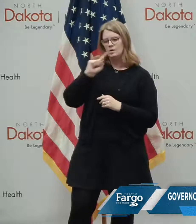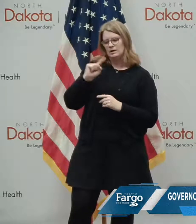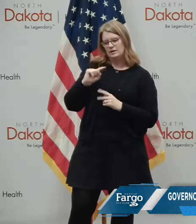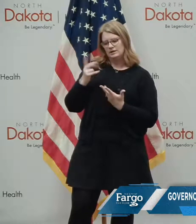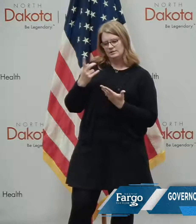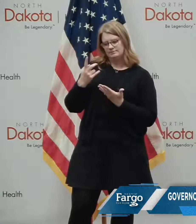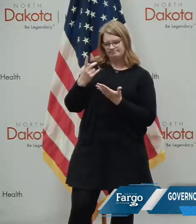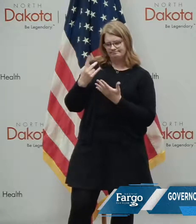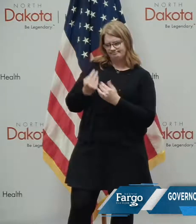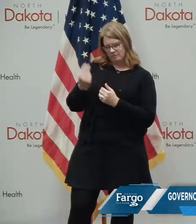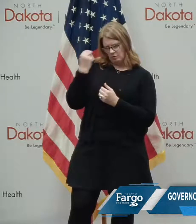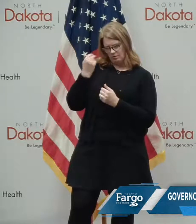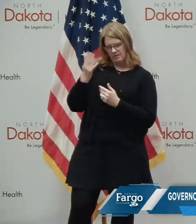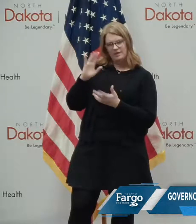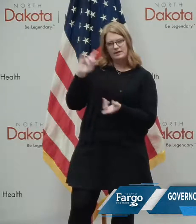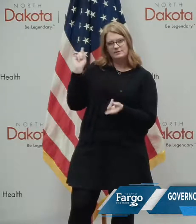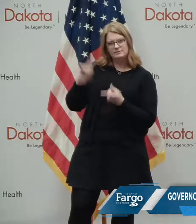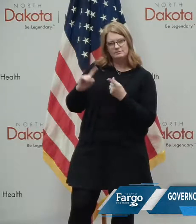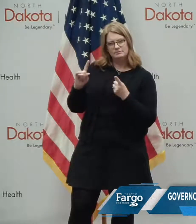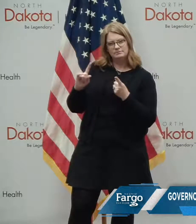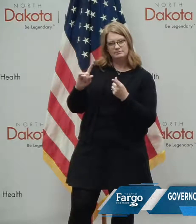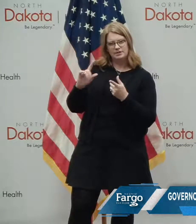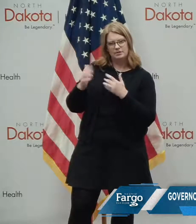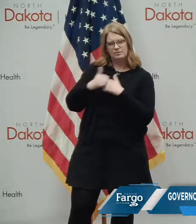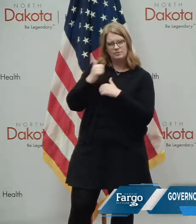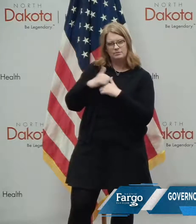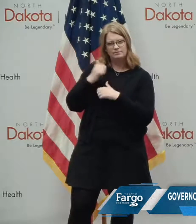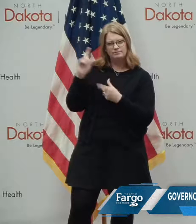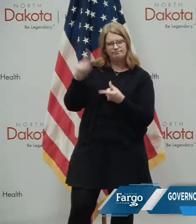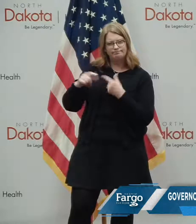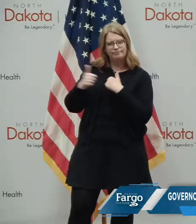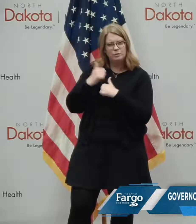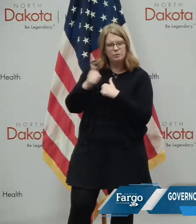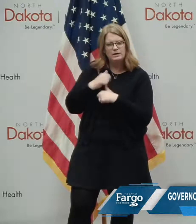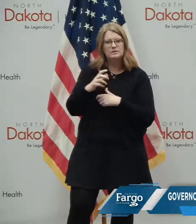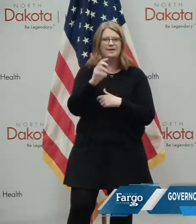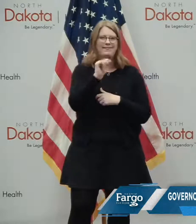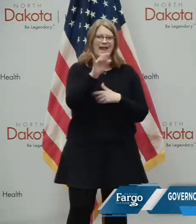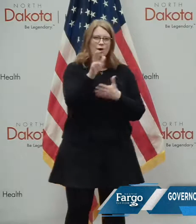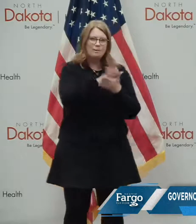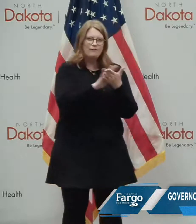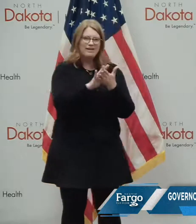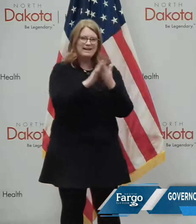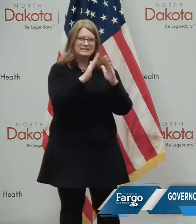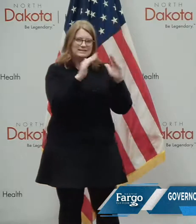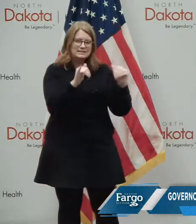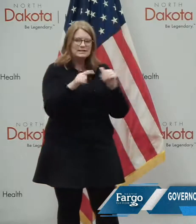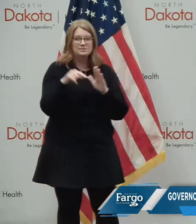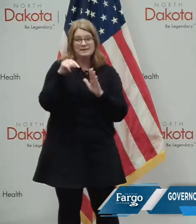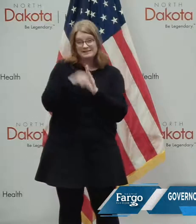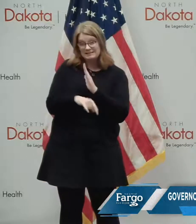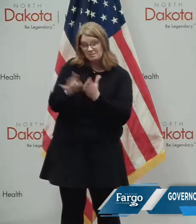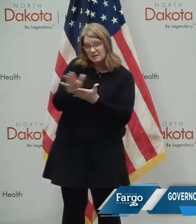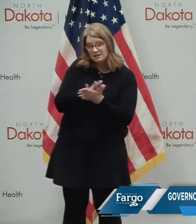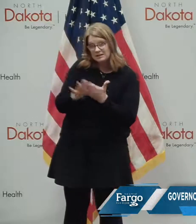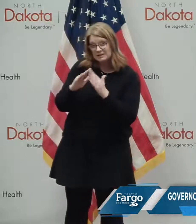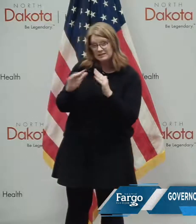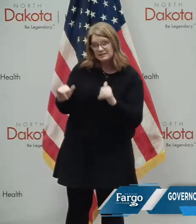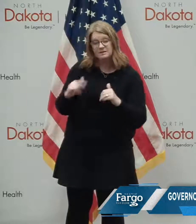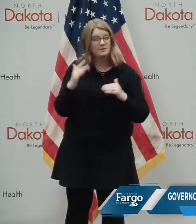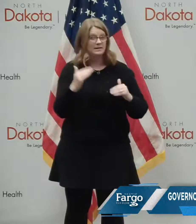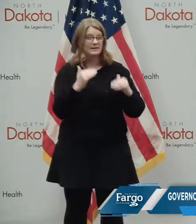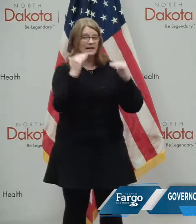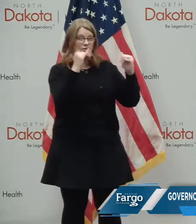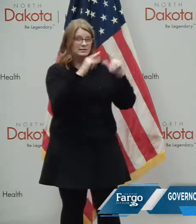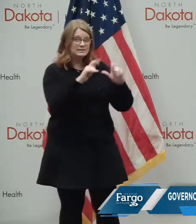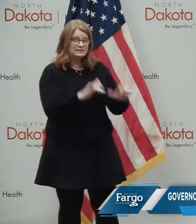We're going to retake a look at visitation, the air purification systems, the deep cleaning systems, the increased testing,